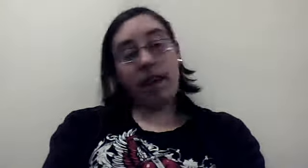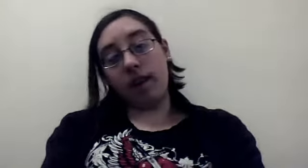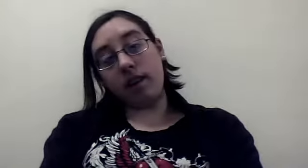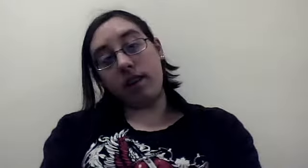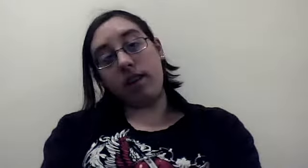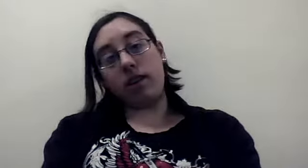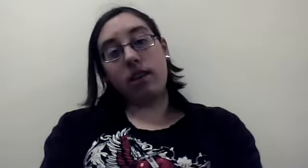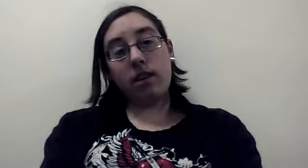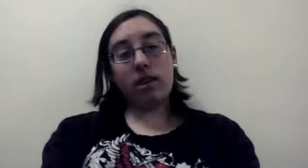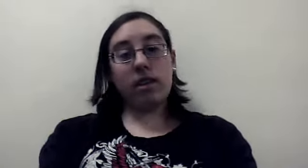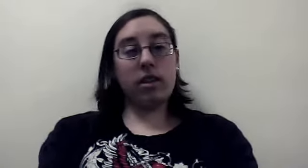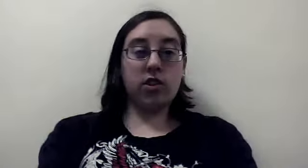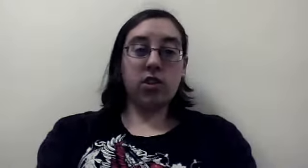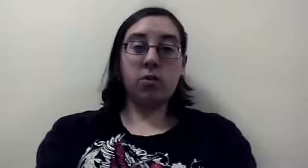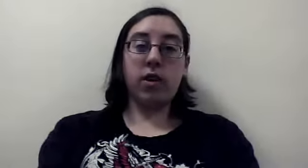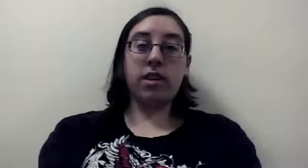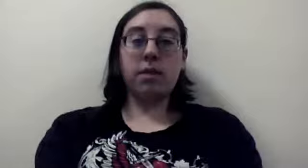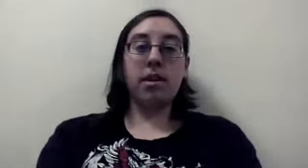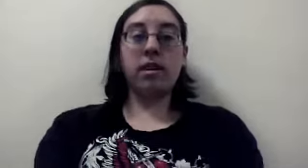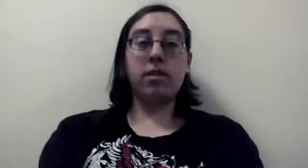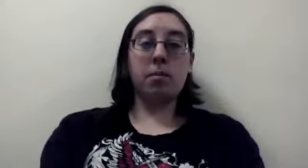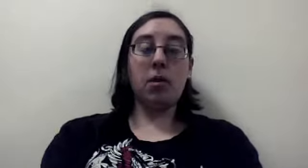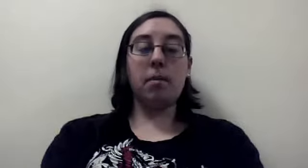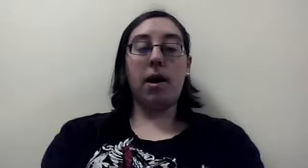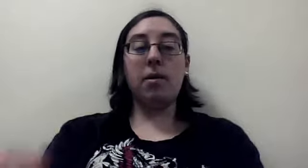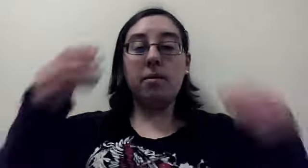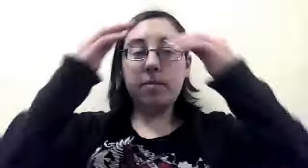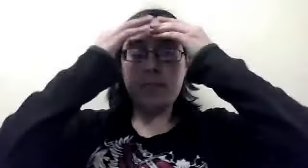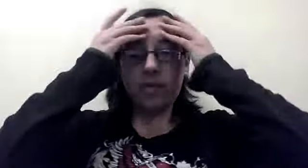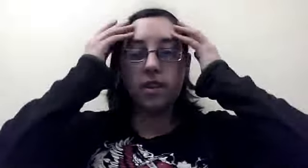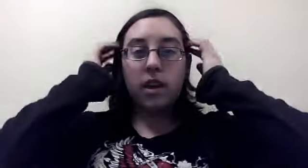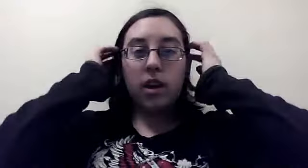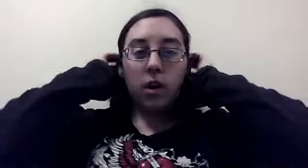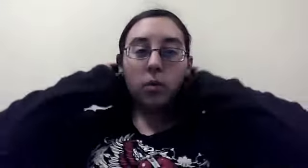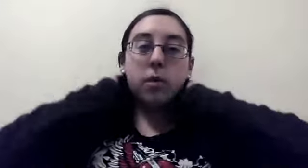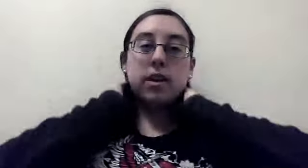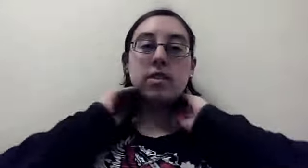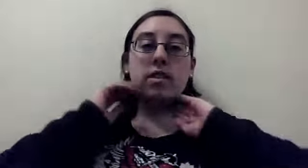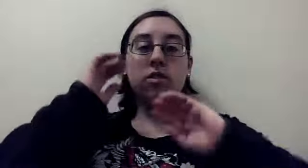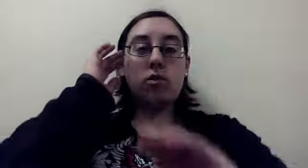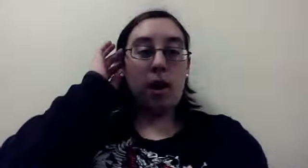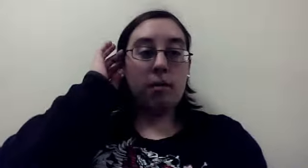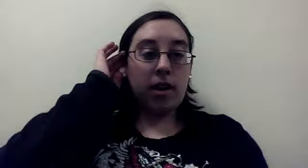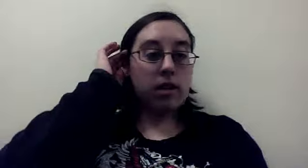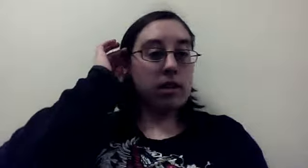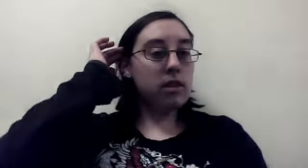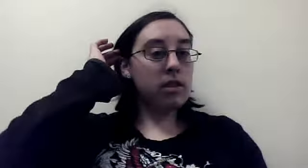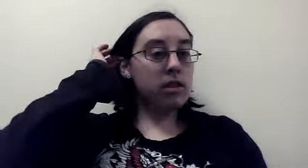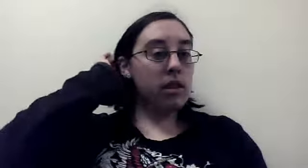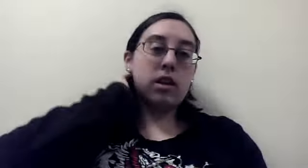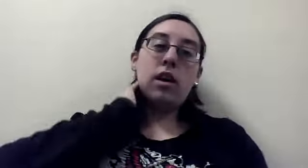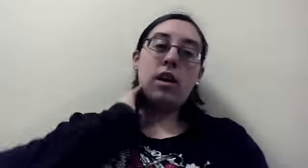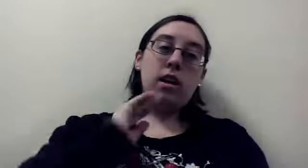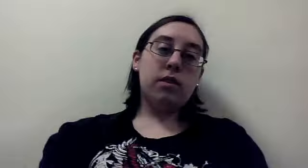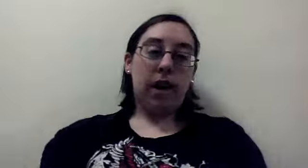that should really be spoken about. One is the tsunami and the effects